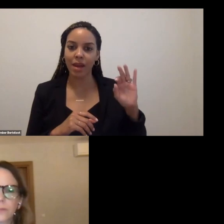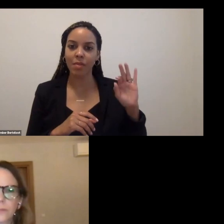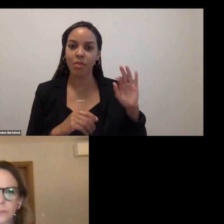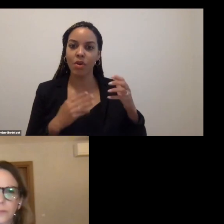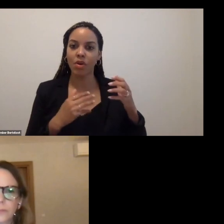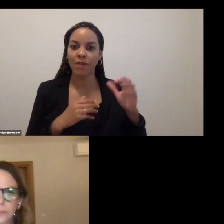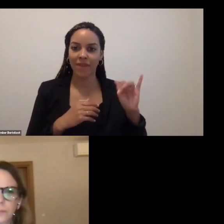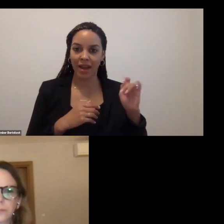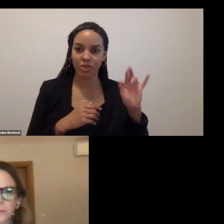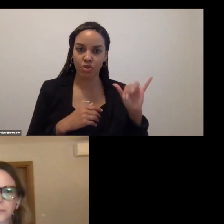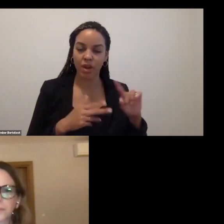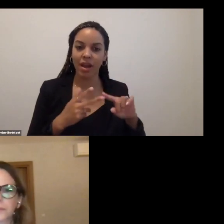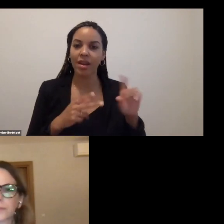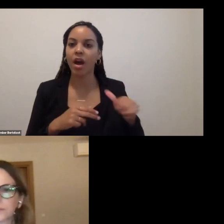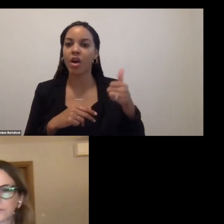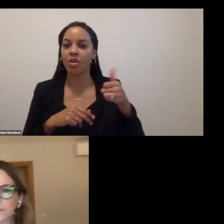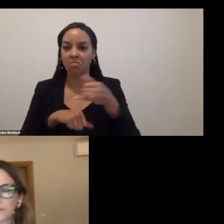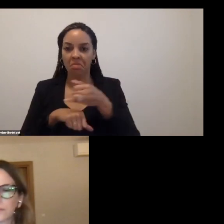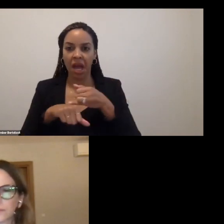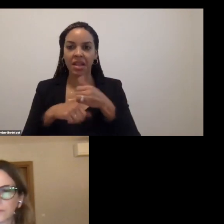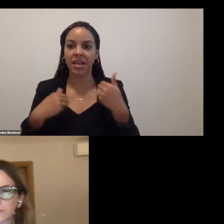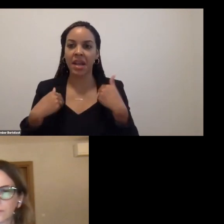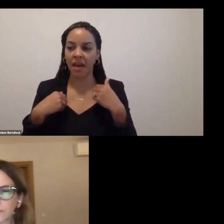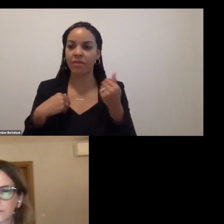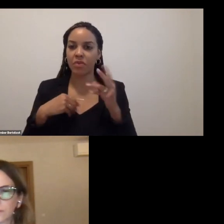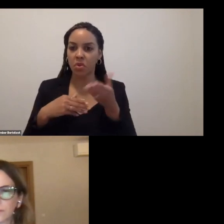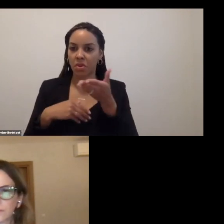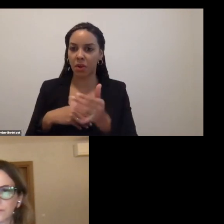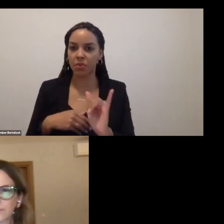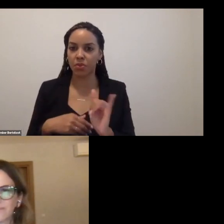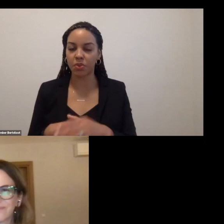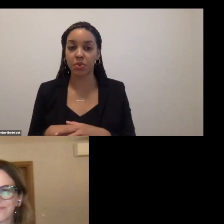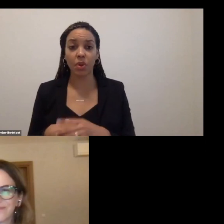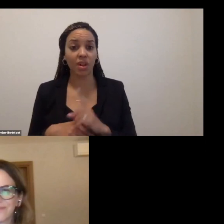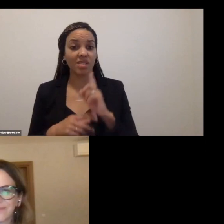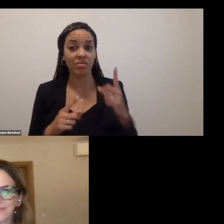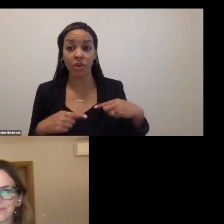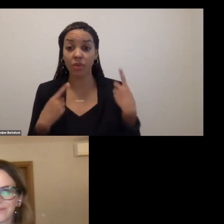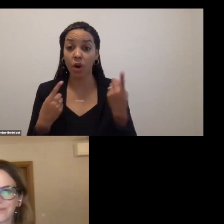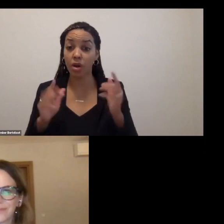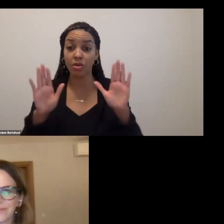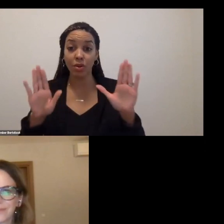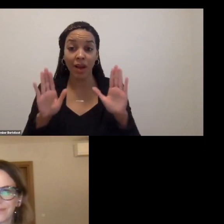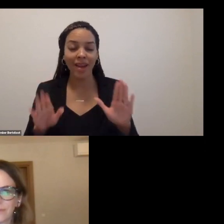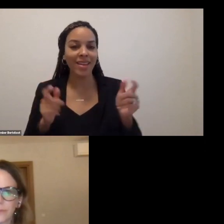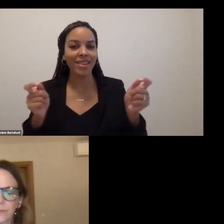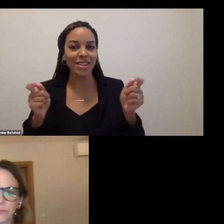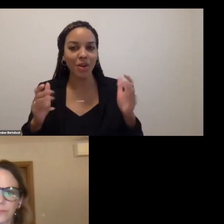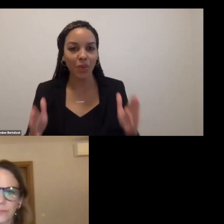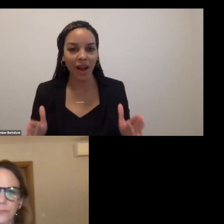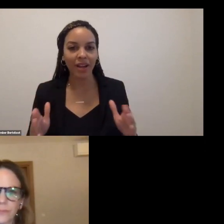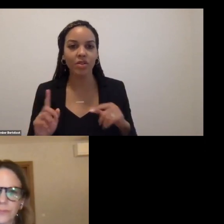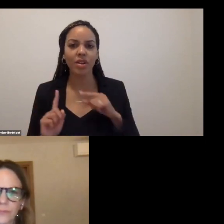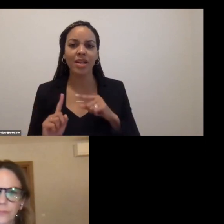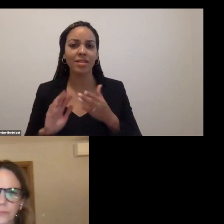Island. And it's going well, very well. The director Juha Huuskonen is running